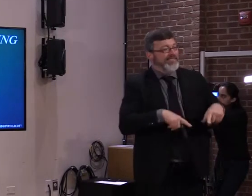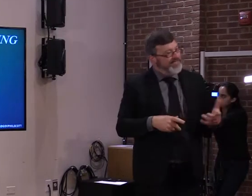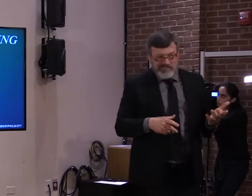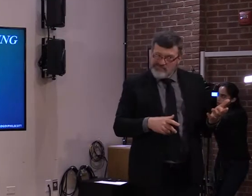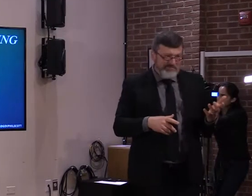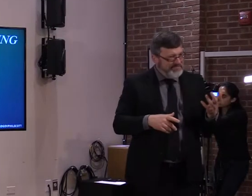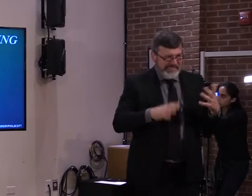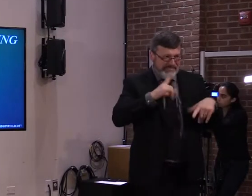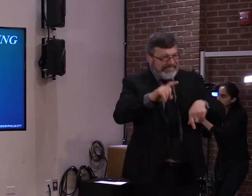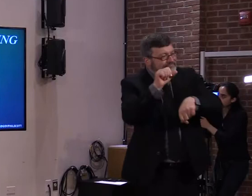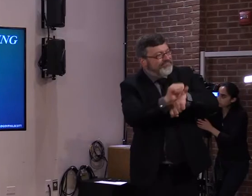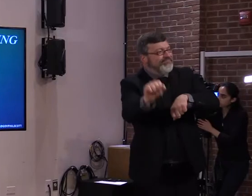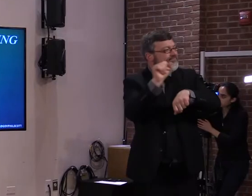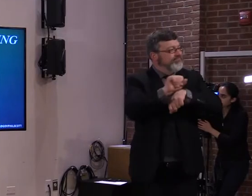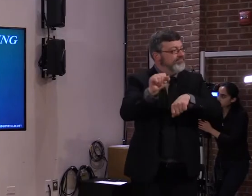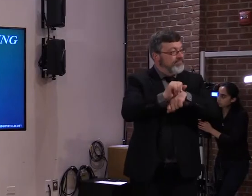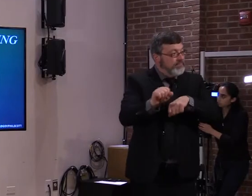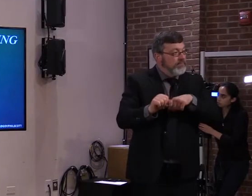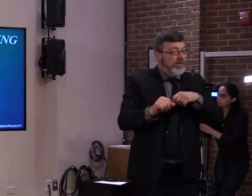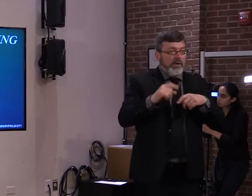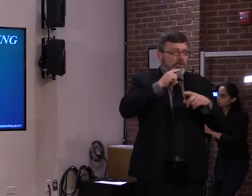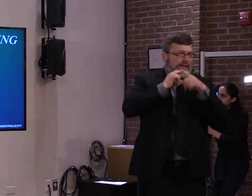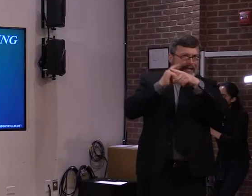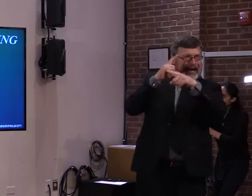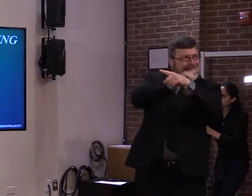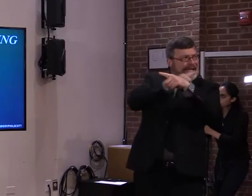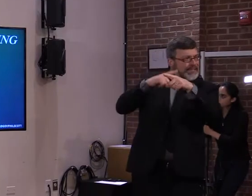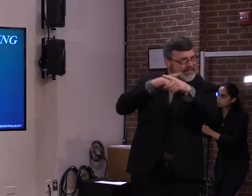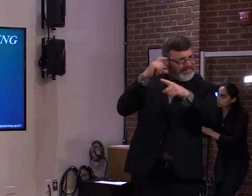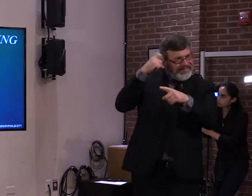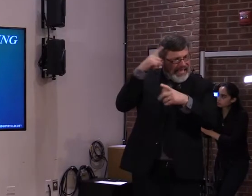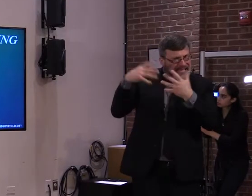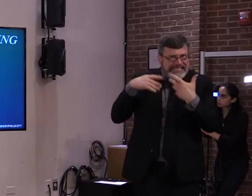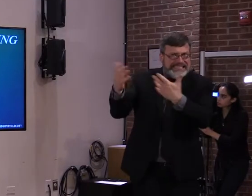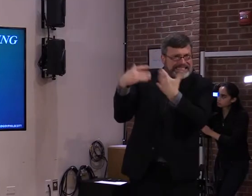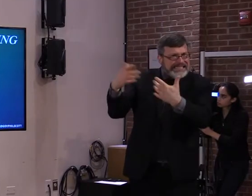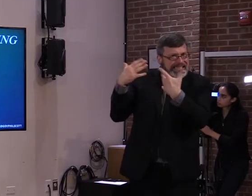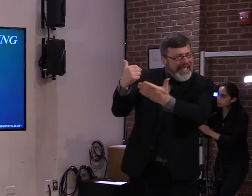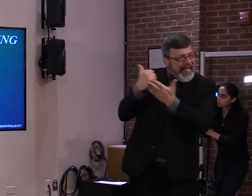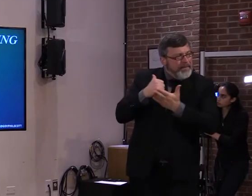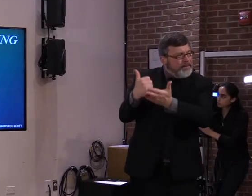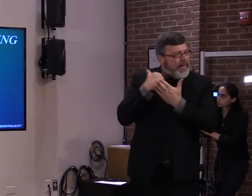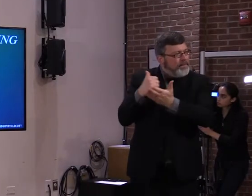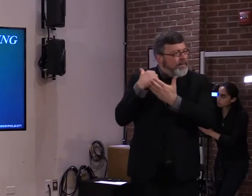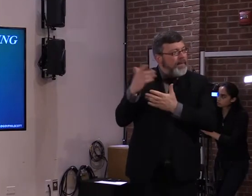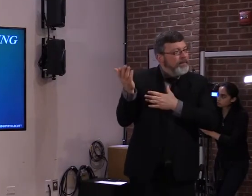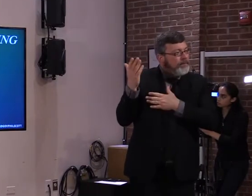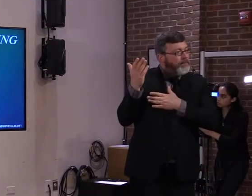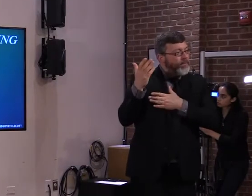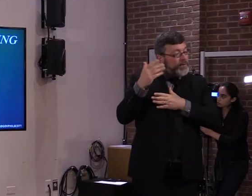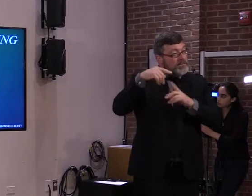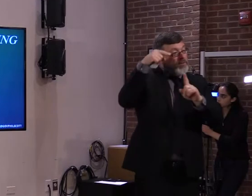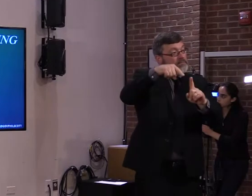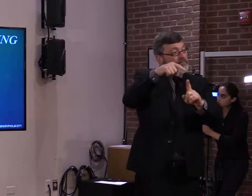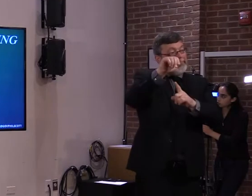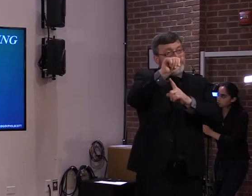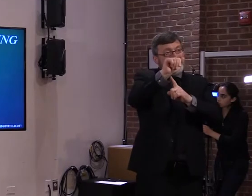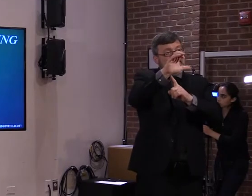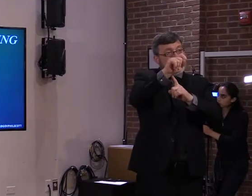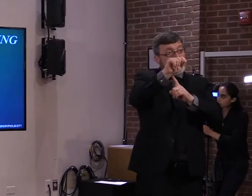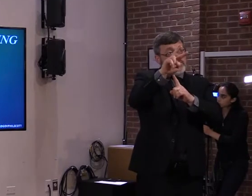us do that with some revisions of Act 250 so that we can move this a little bit